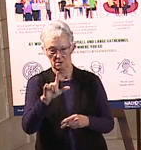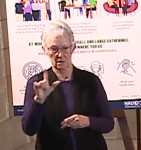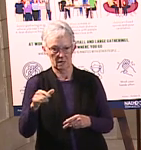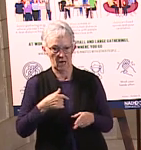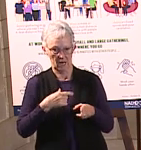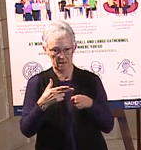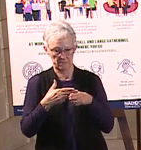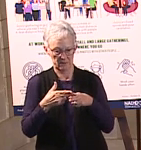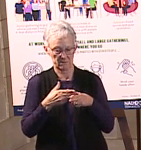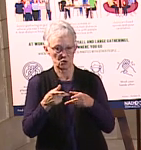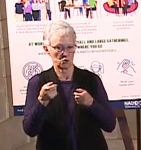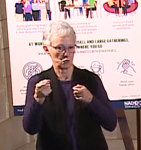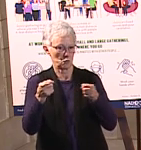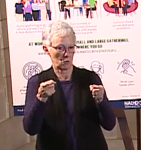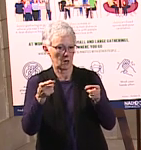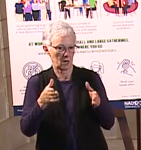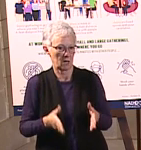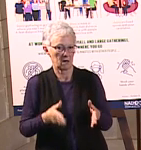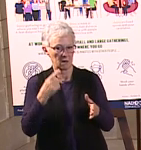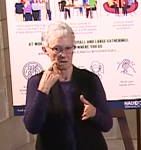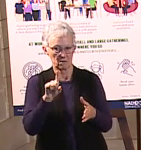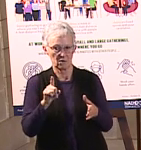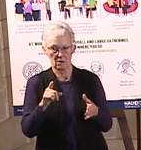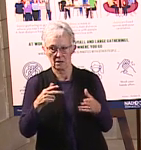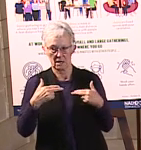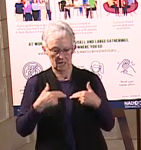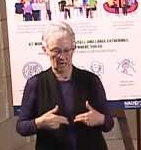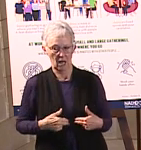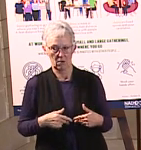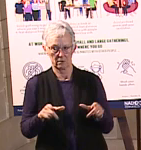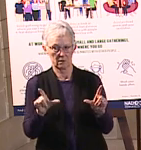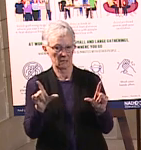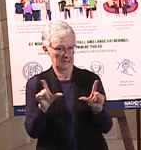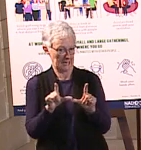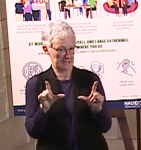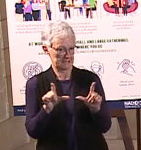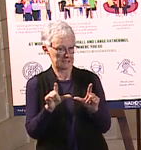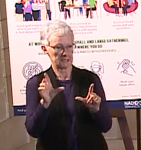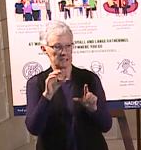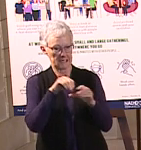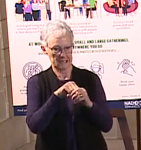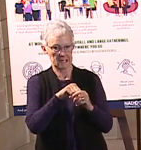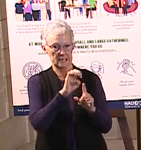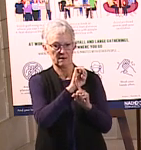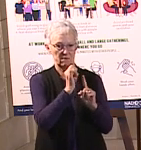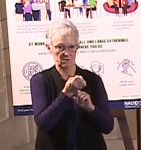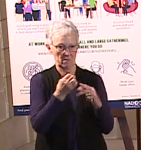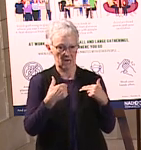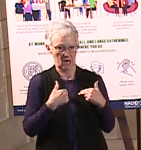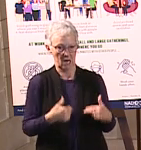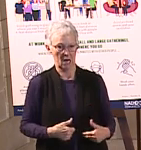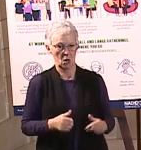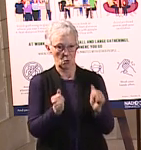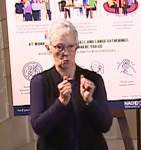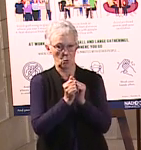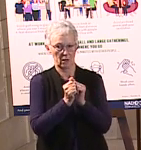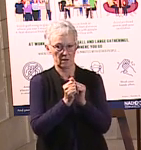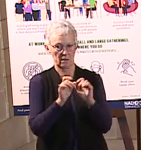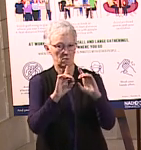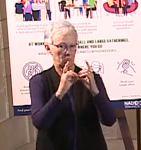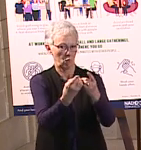interim deputy director for health licensure and environmental health with the Division of Public